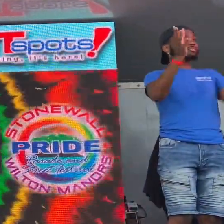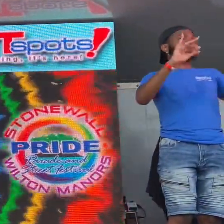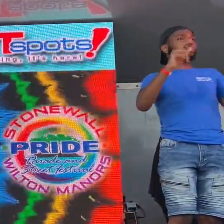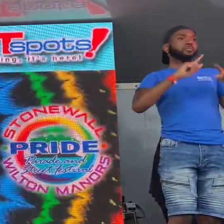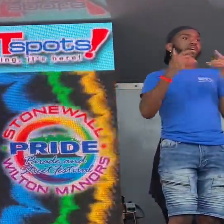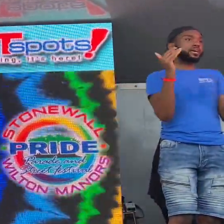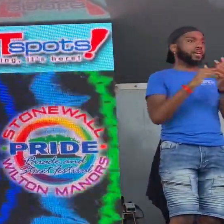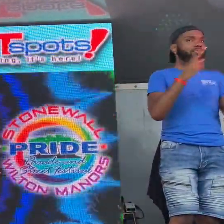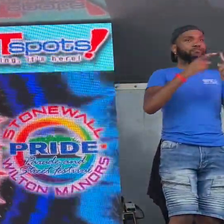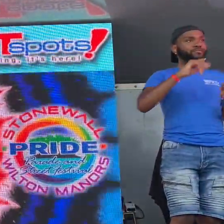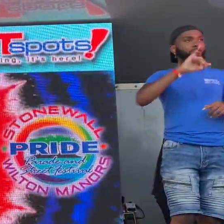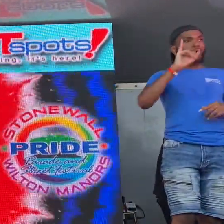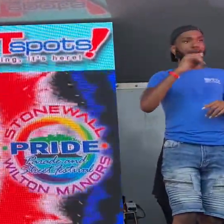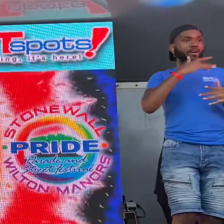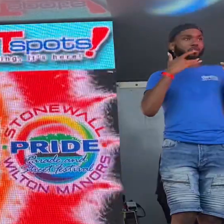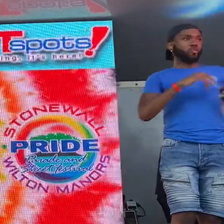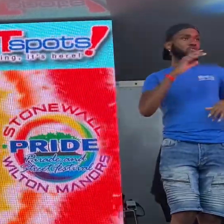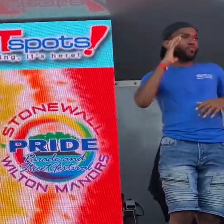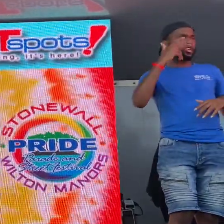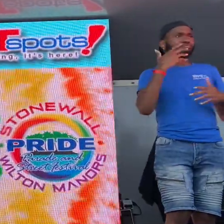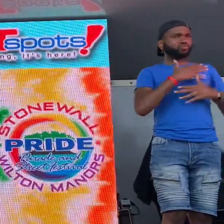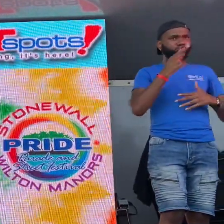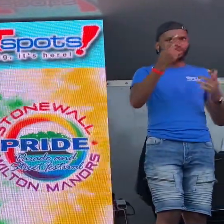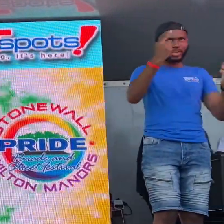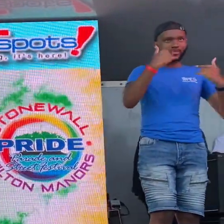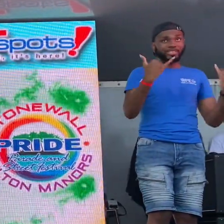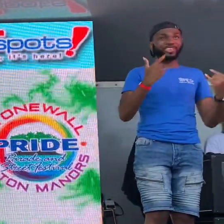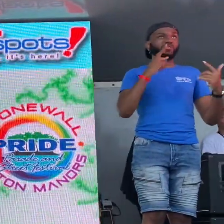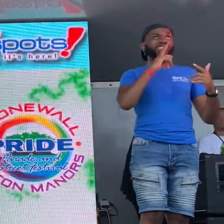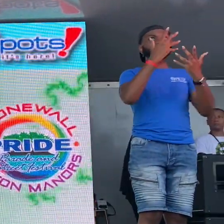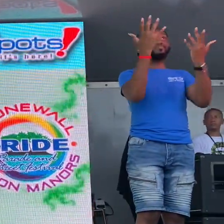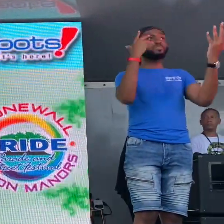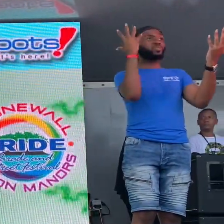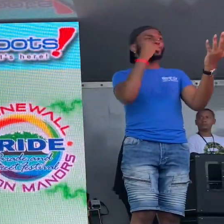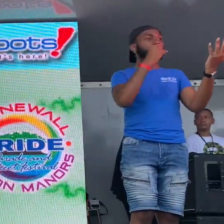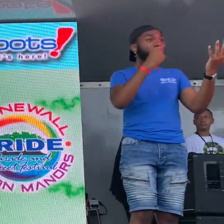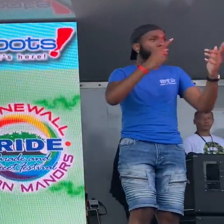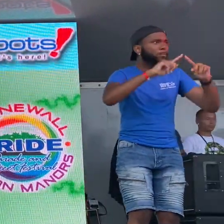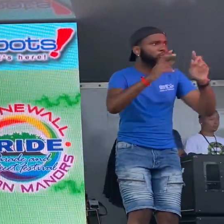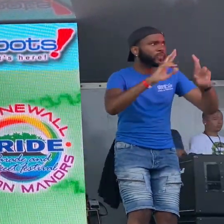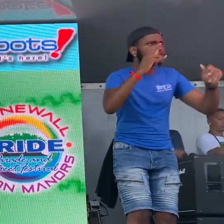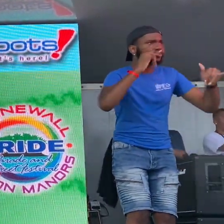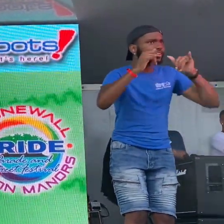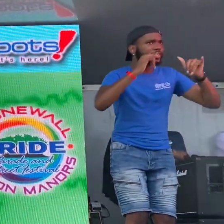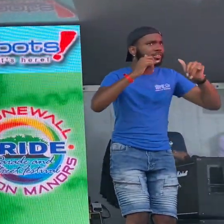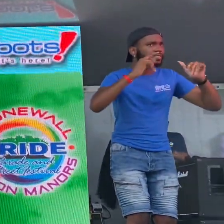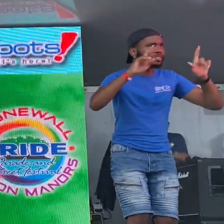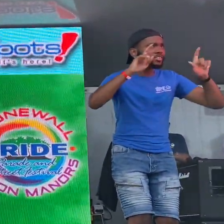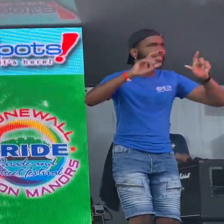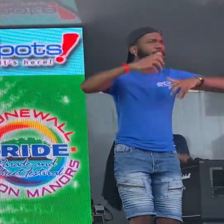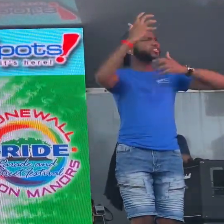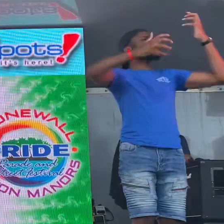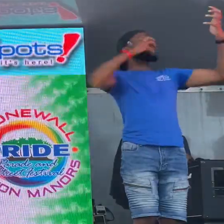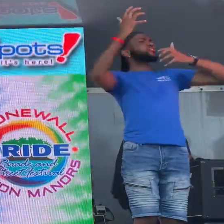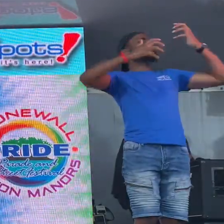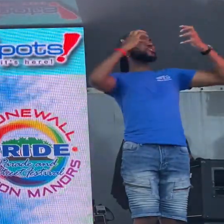We appreciate you guys coming out today. It is a beautiful day. Who needs a drink? Make some noise!